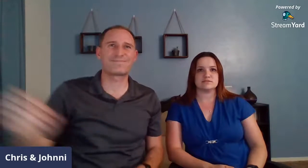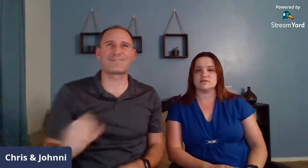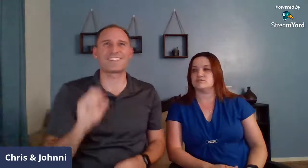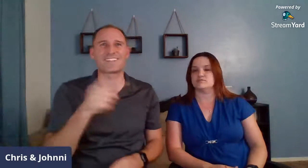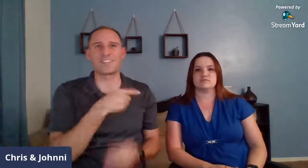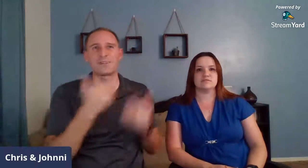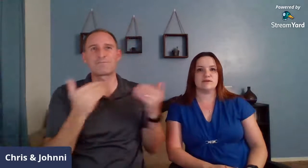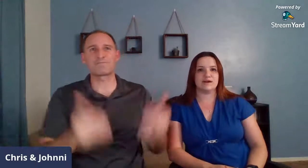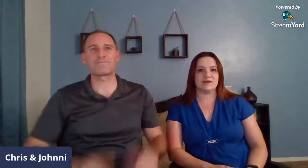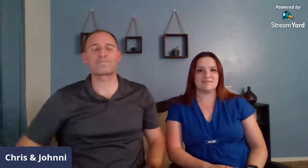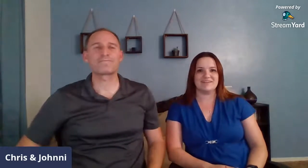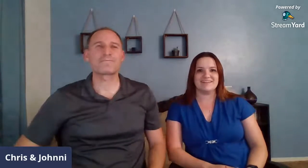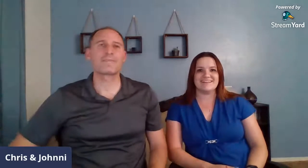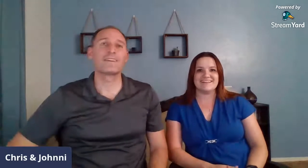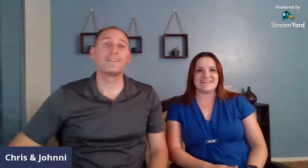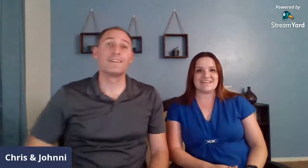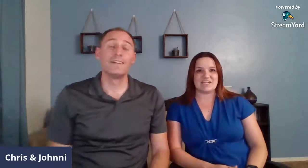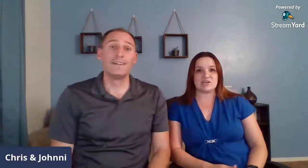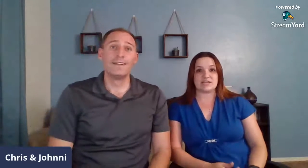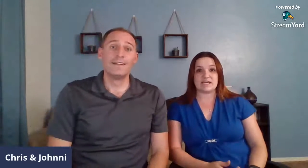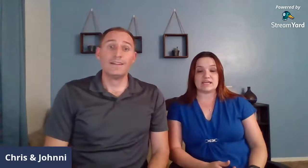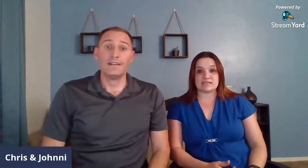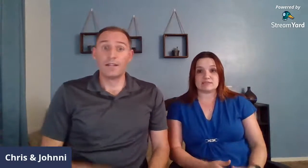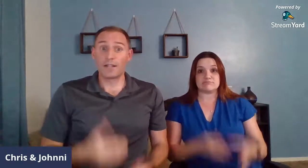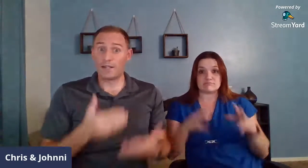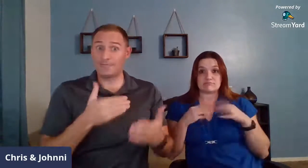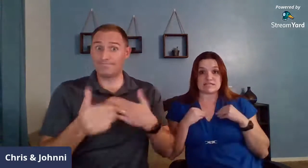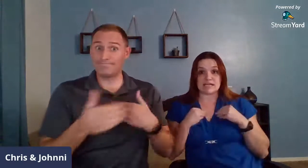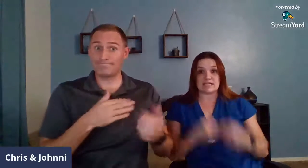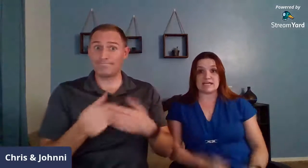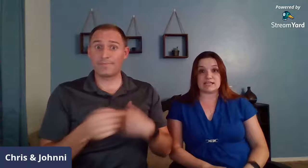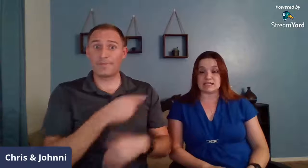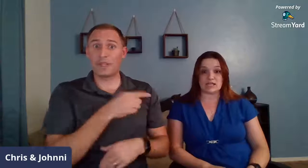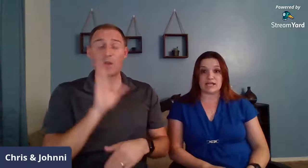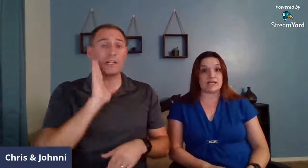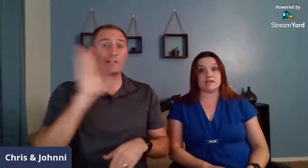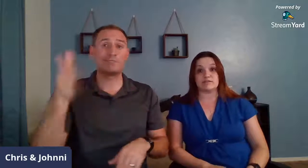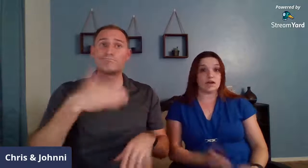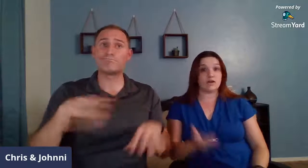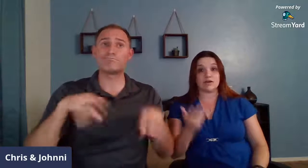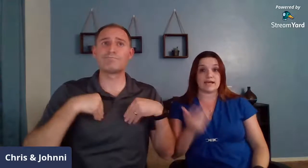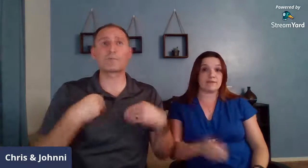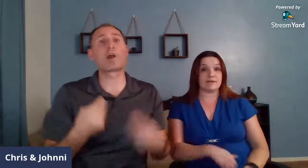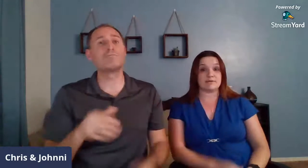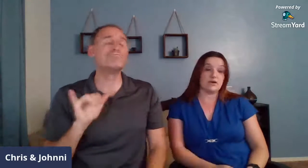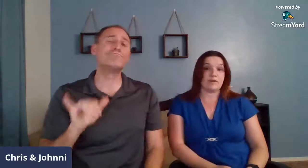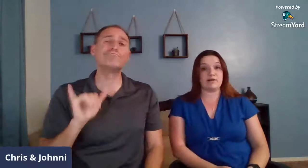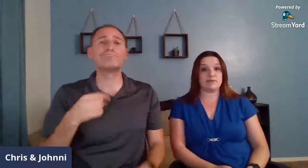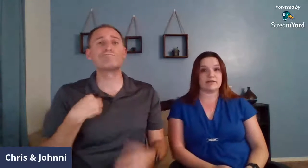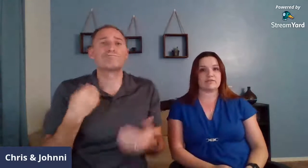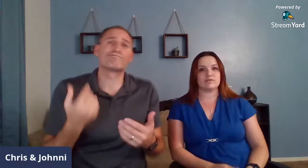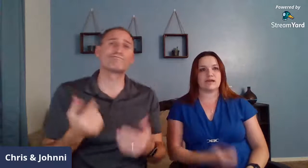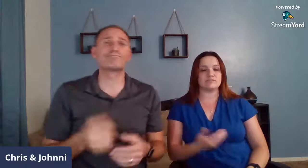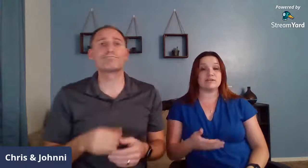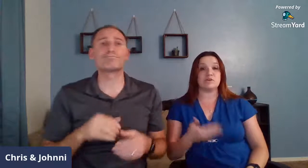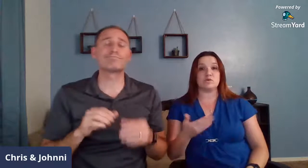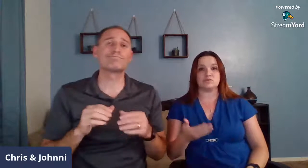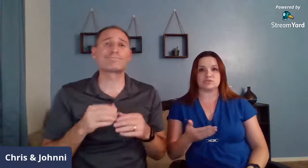Oh. Okay, go ahead. They take it and they're like, oh, okay, I mean, oh, well, whatever. As we get